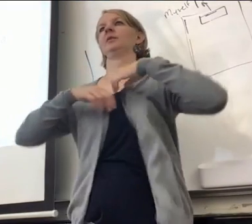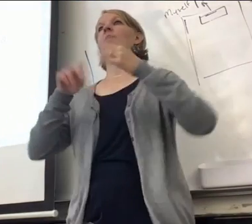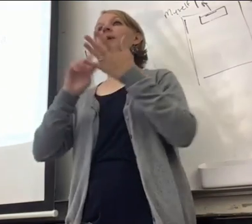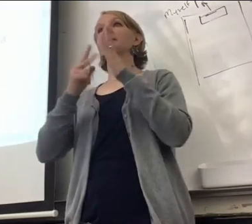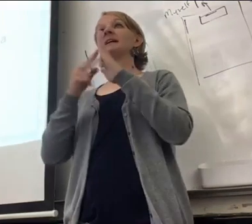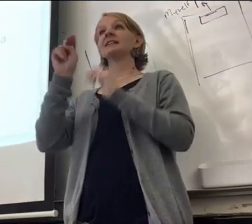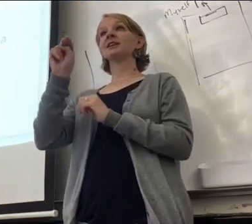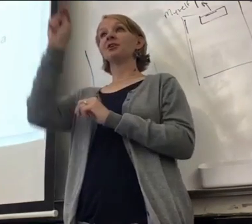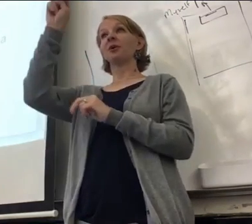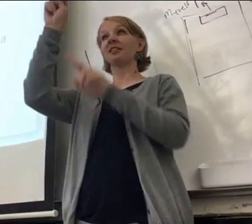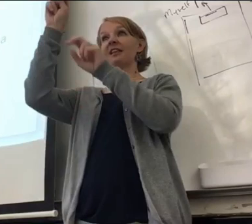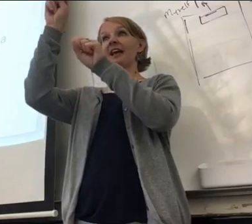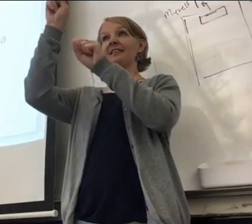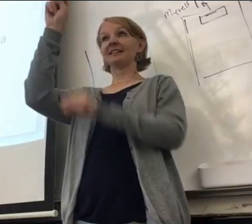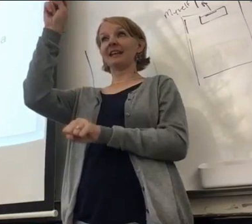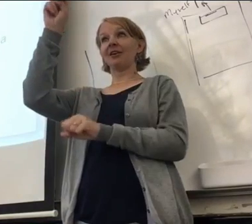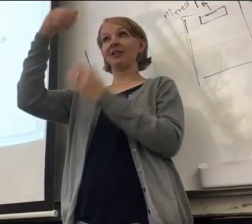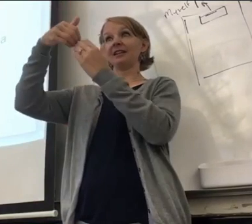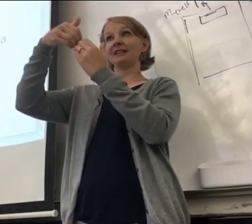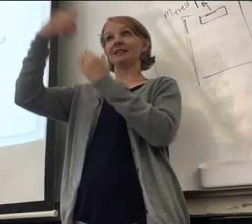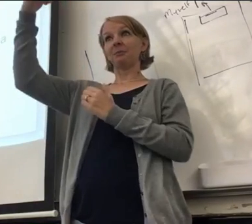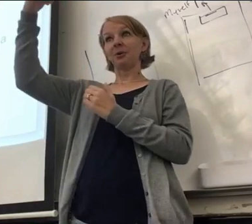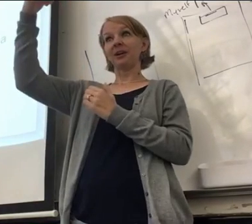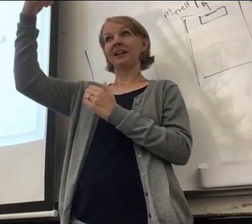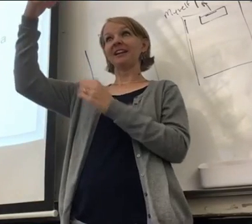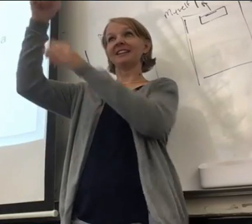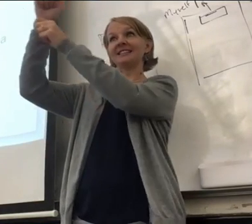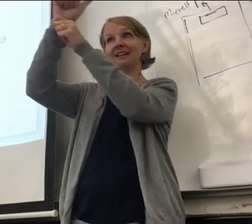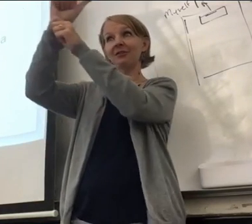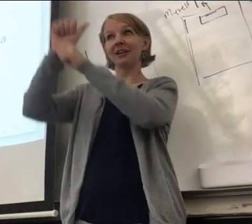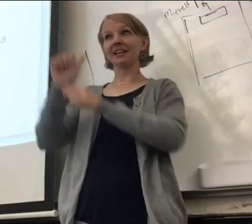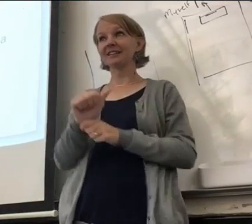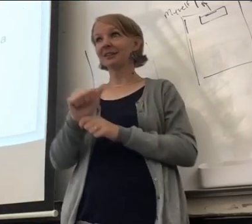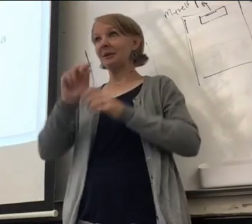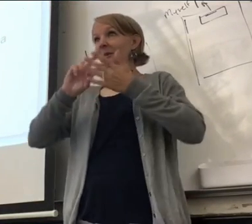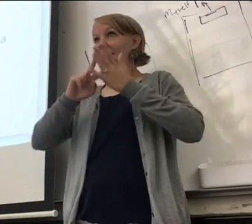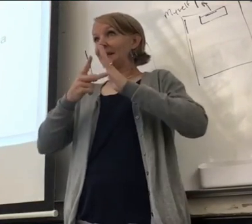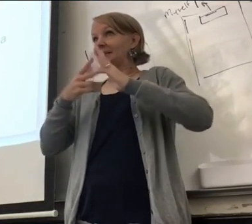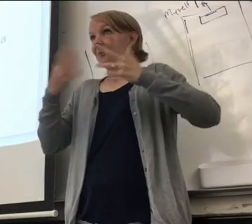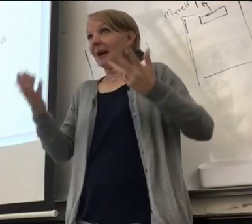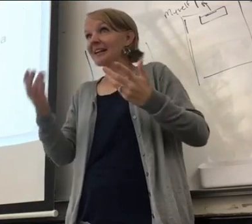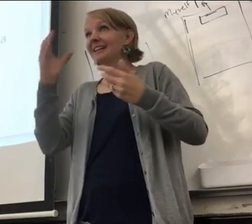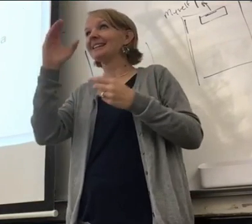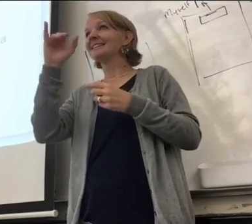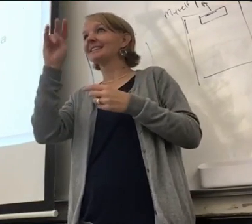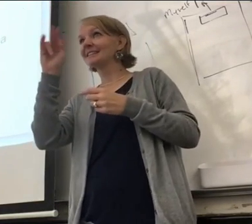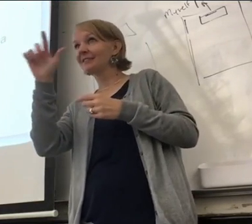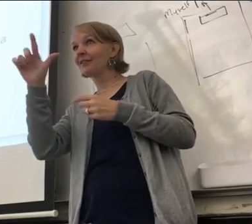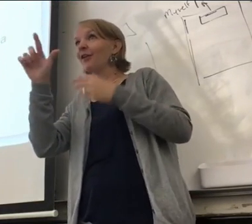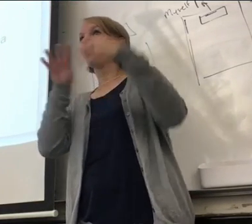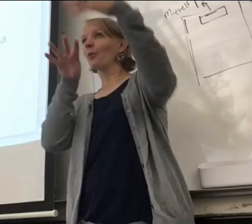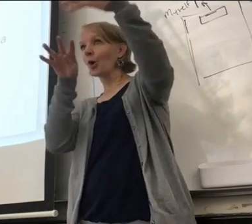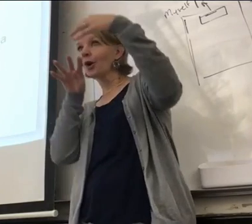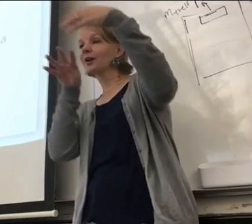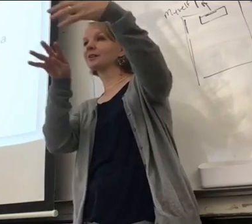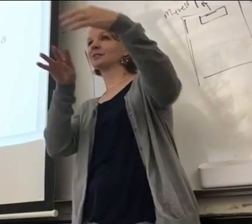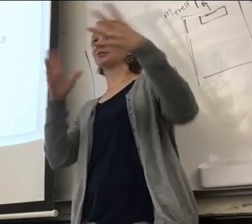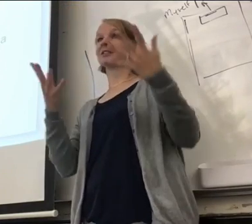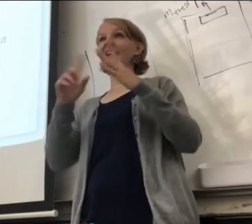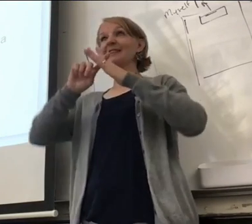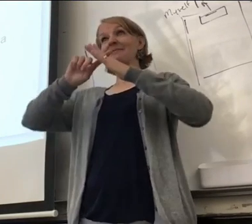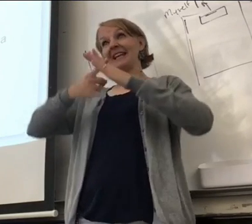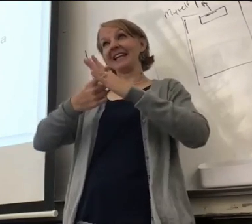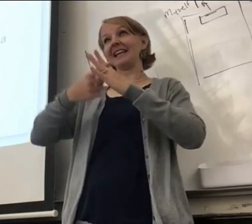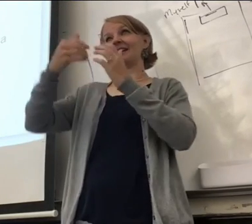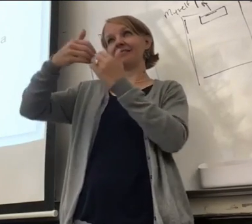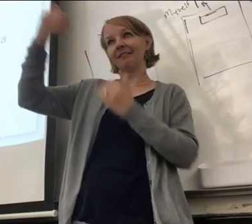event is going to really display this sectionalism? Civil War. So this is kind of the beginning of that Civil